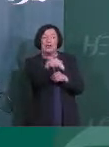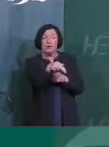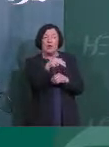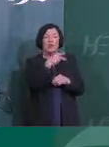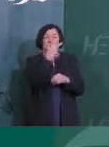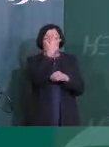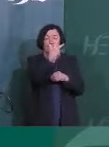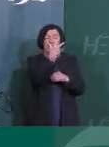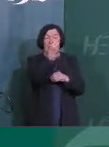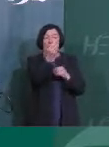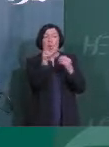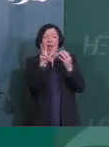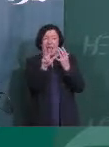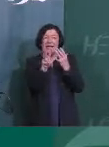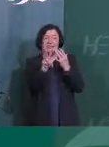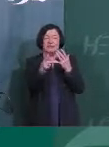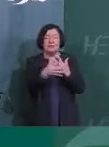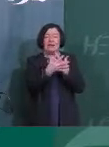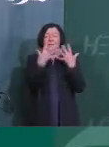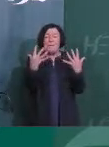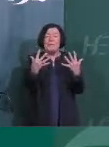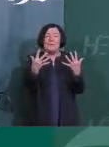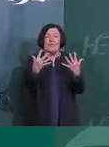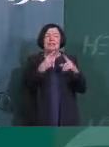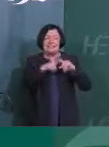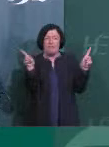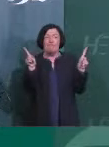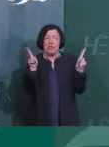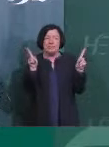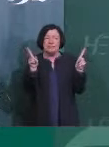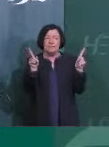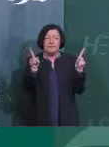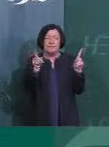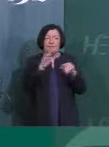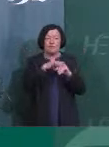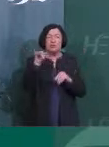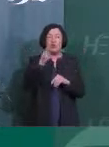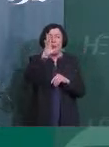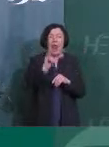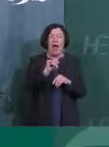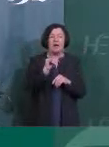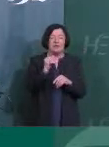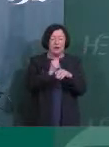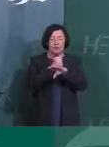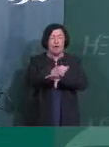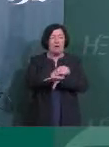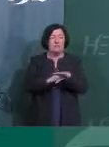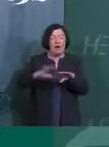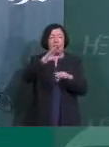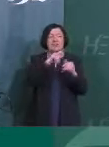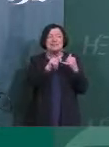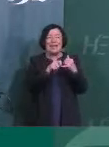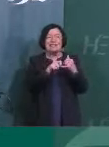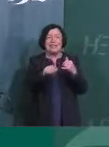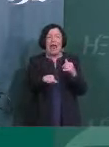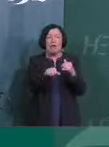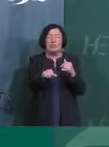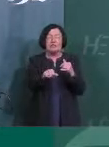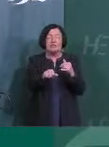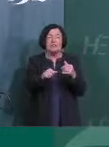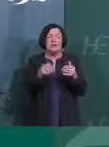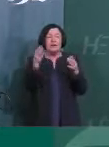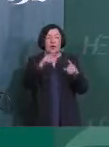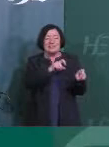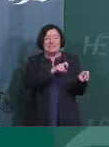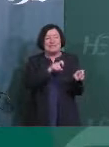it was 308. So it's quite a significant difference for what July has delivered across the testing sites. It shows